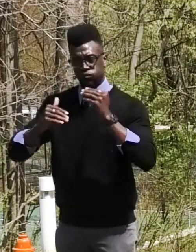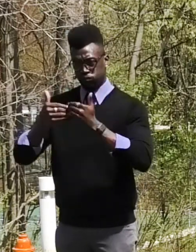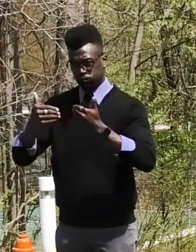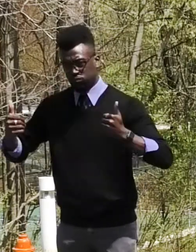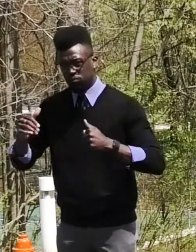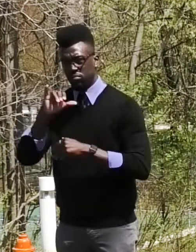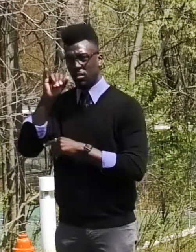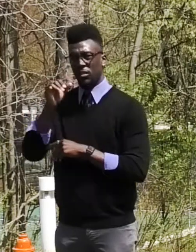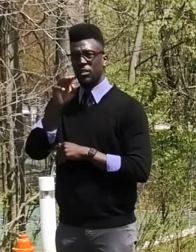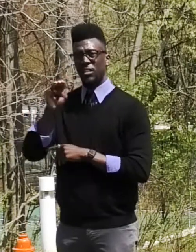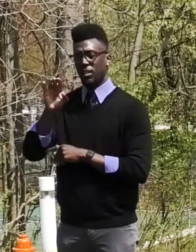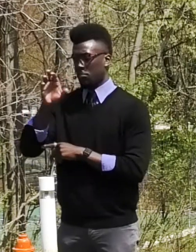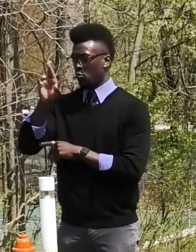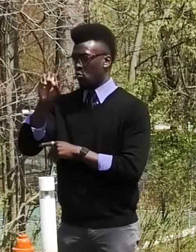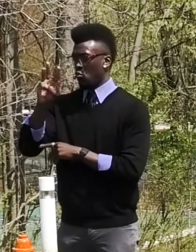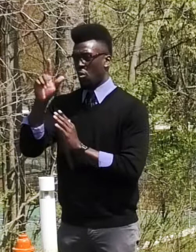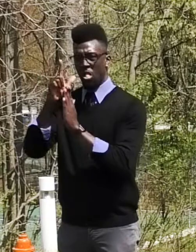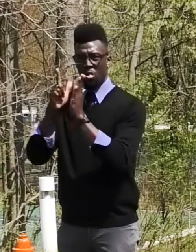Jim Crow laws.